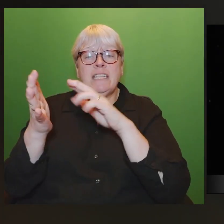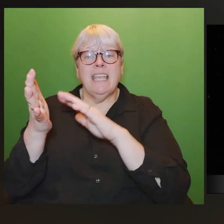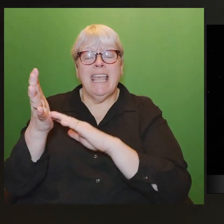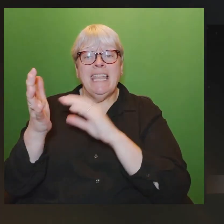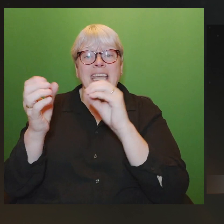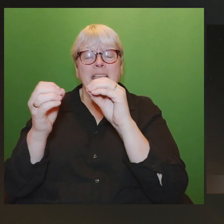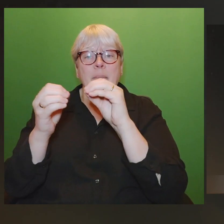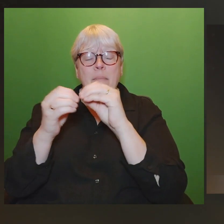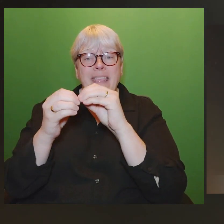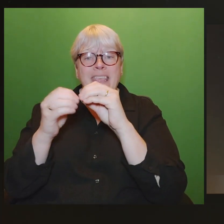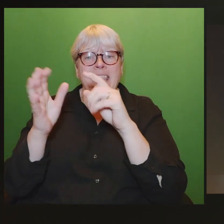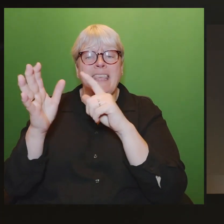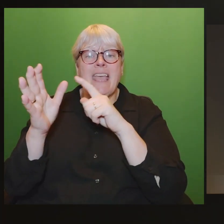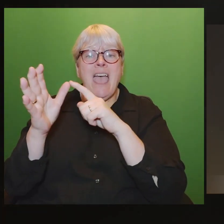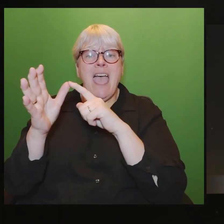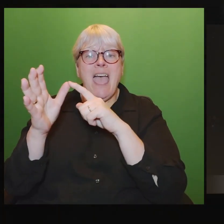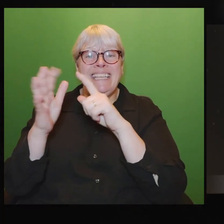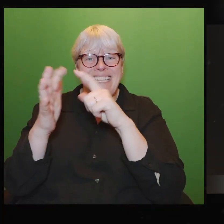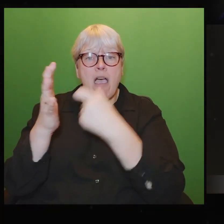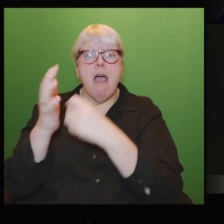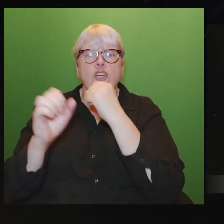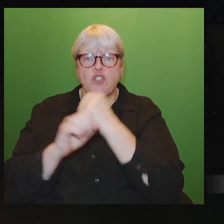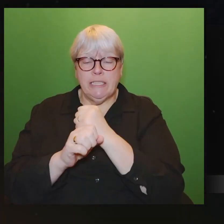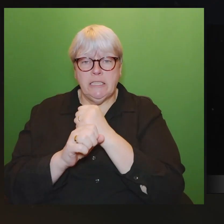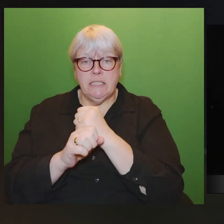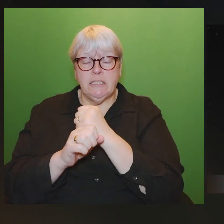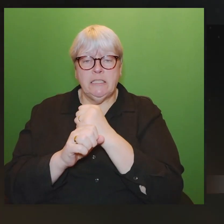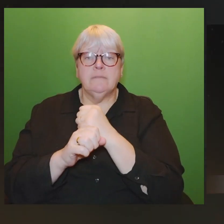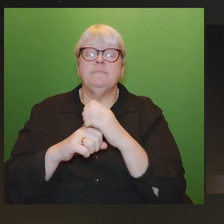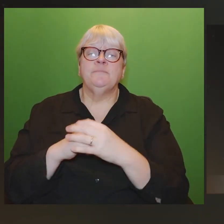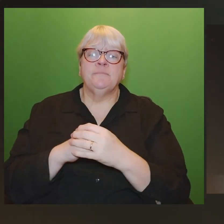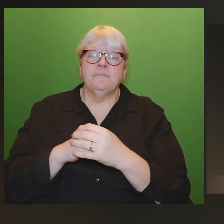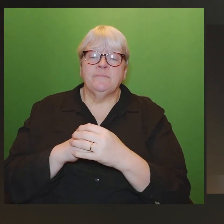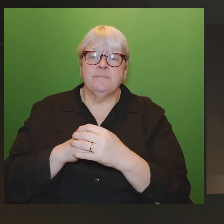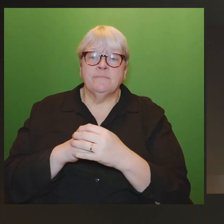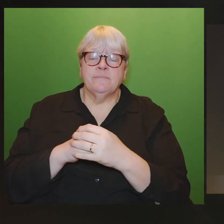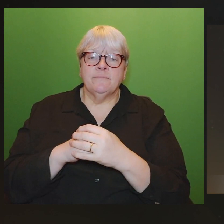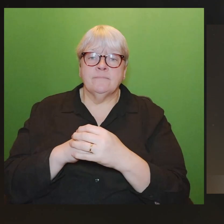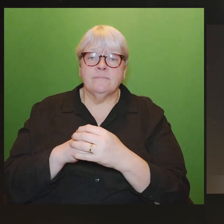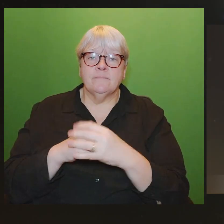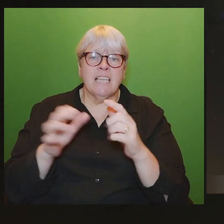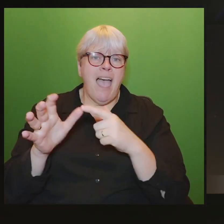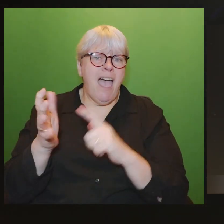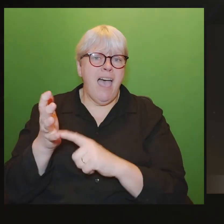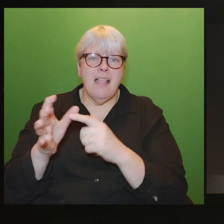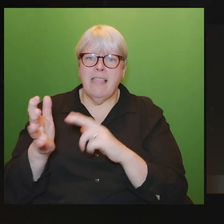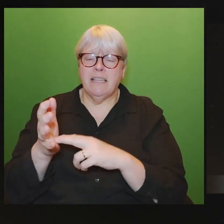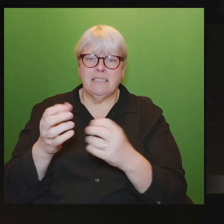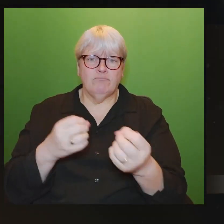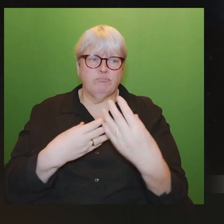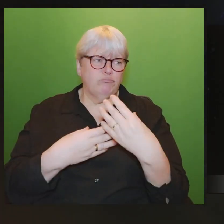His father had escaped from Vienna during the war. It was through Alan that I made contact